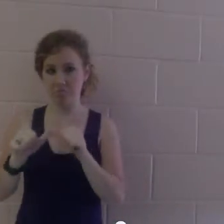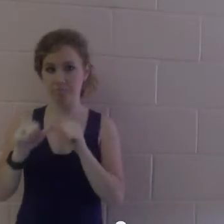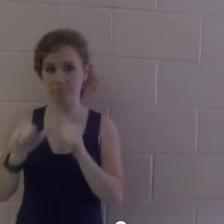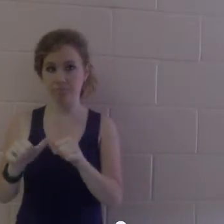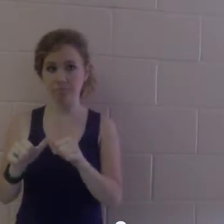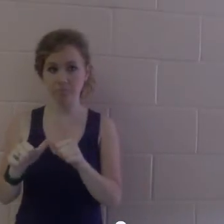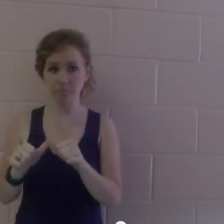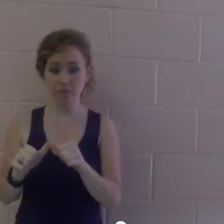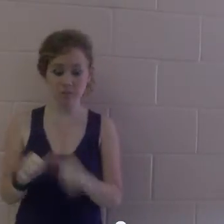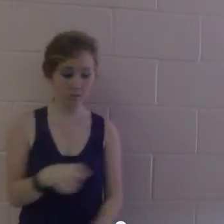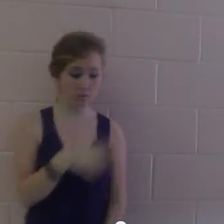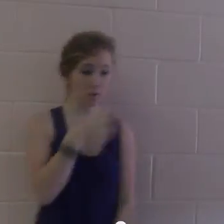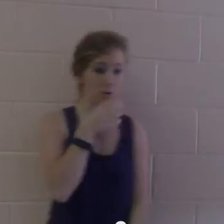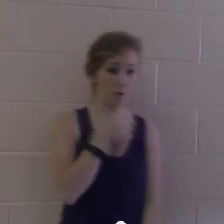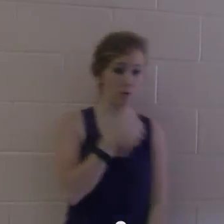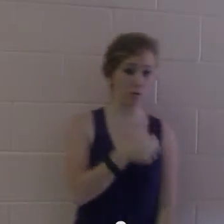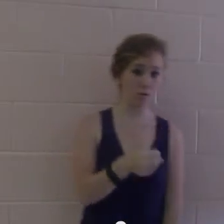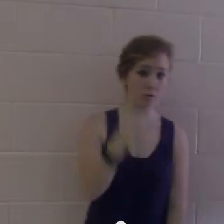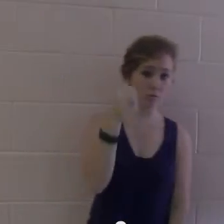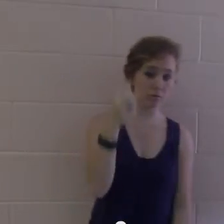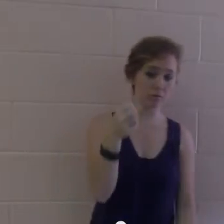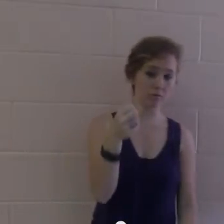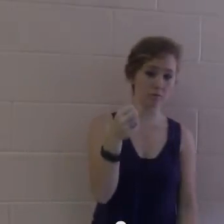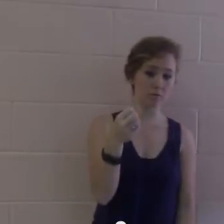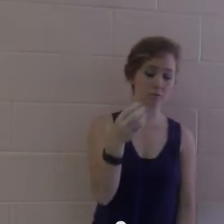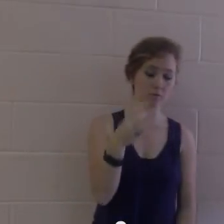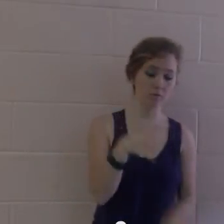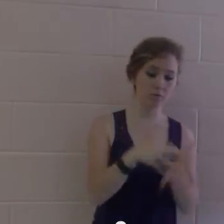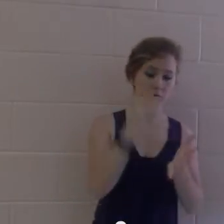Because their fruit typically means survival.